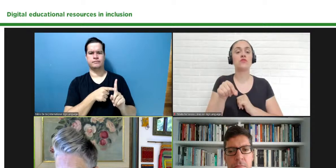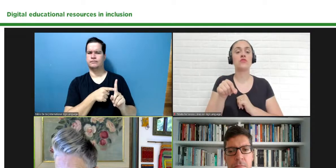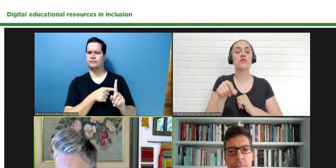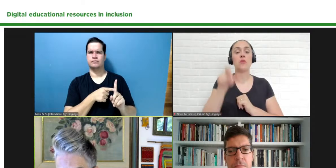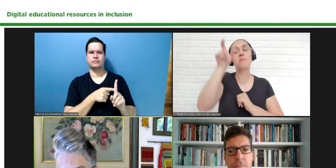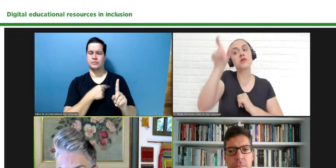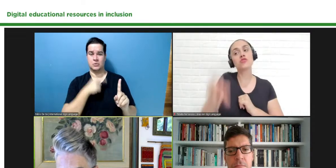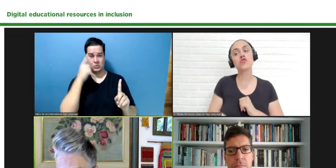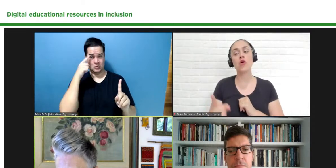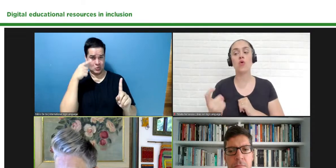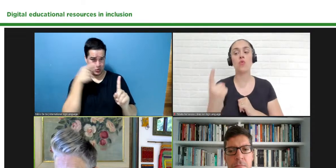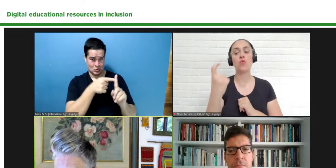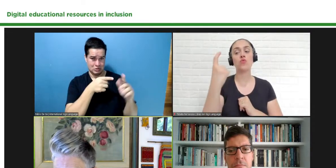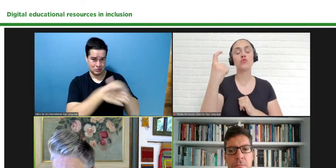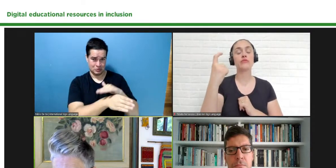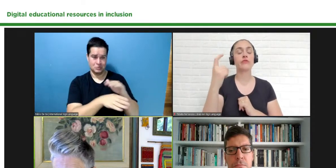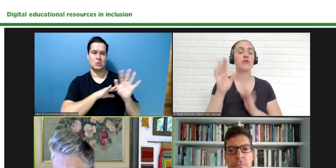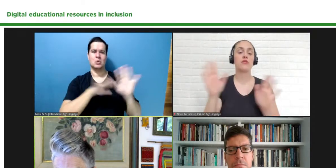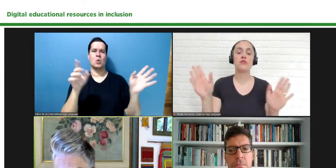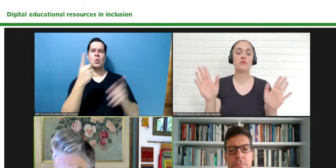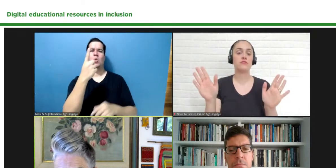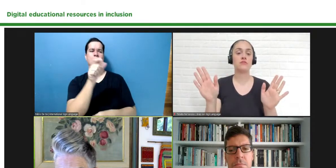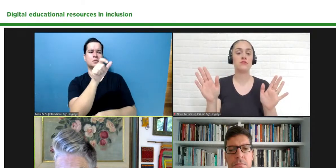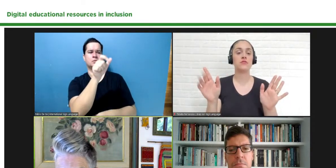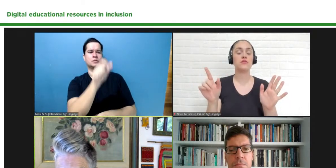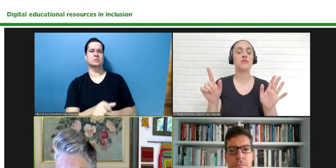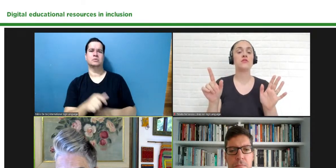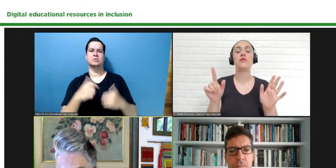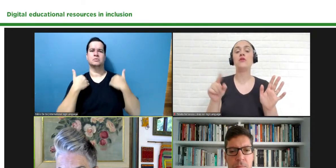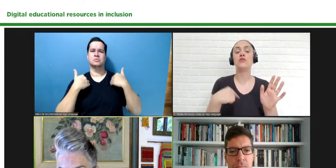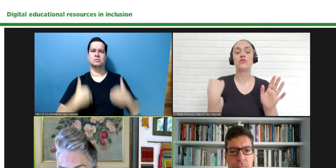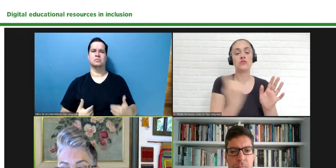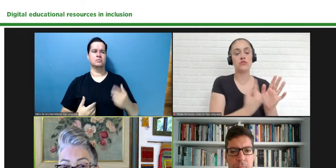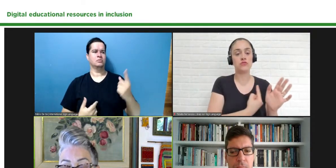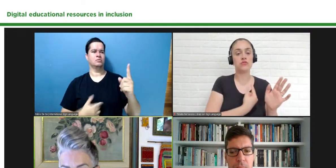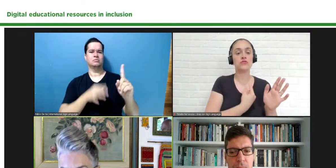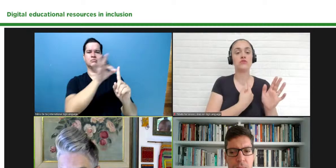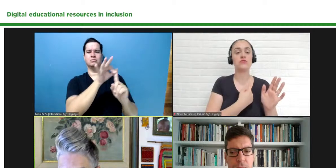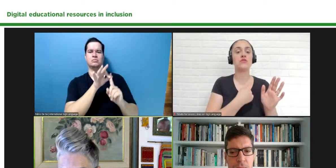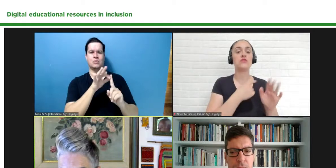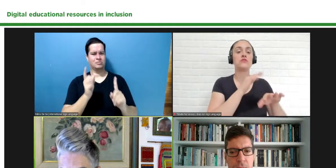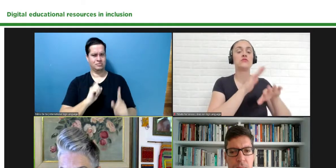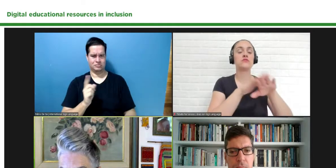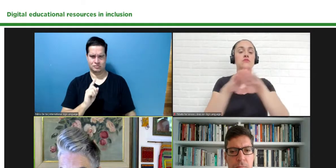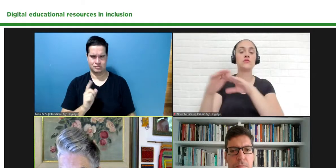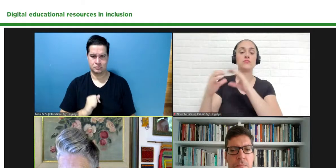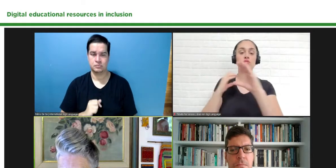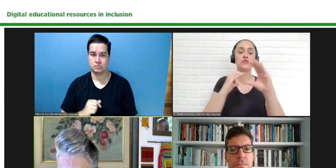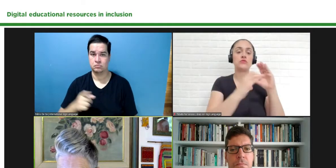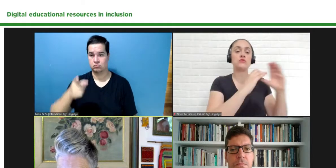person at a time. Only all the modes of communication